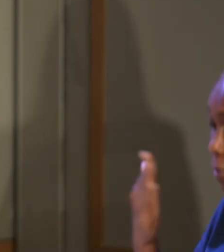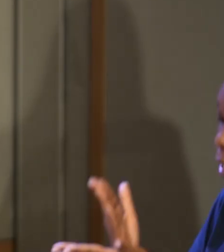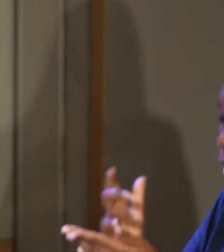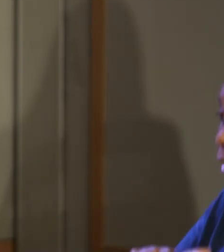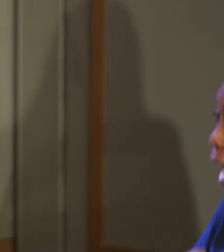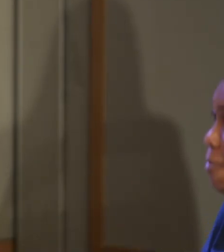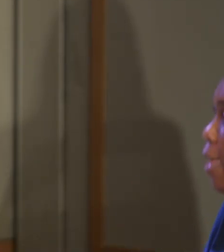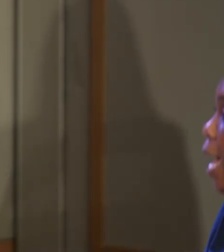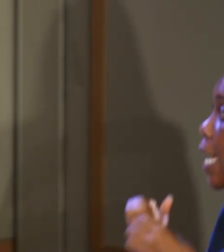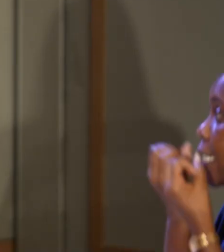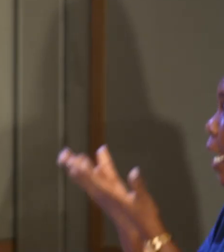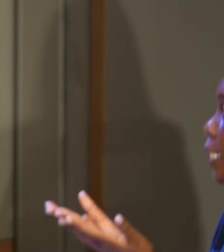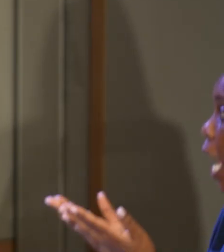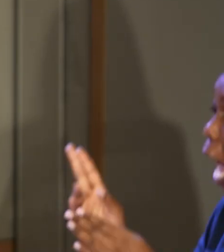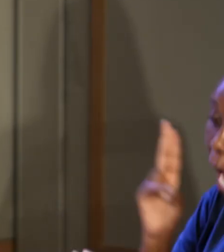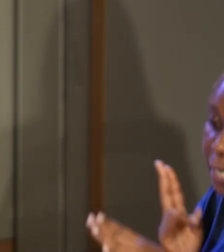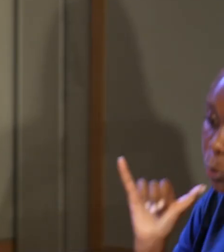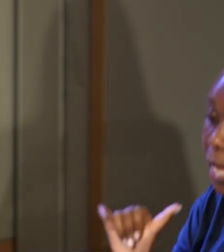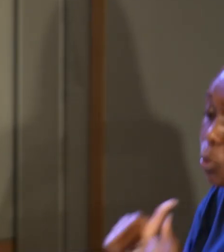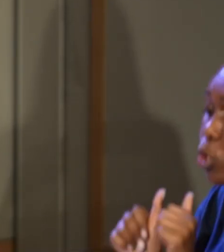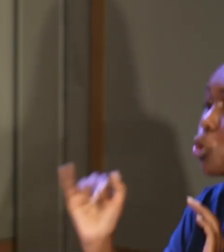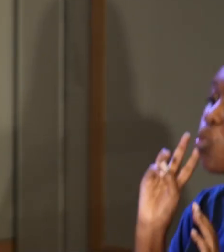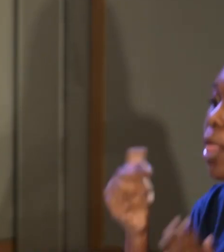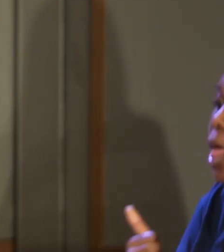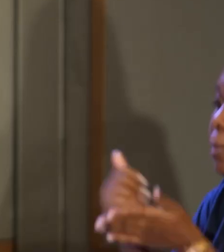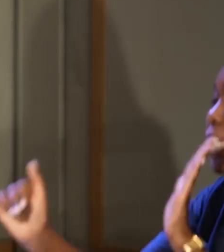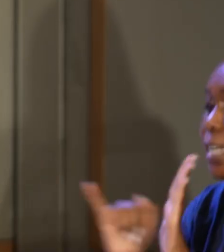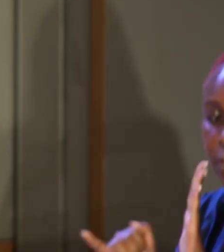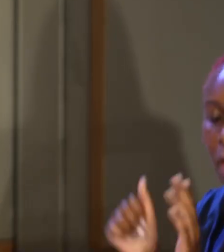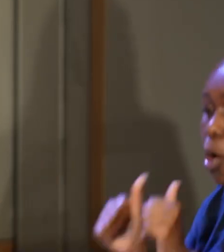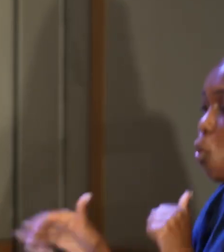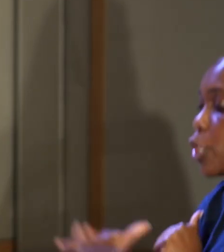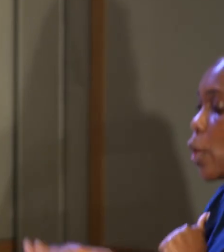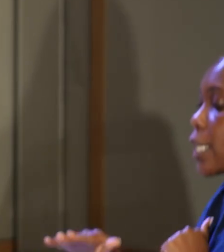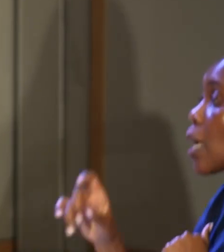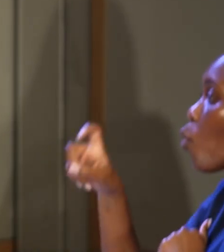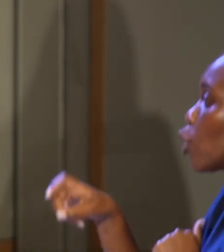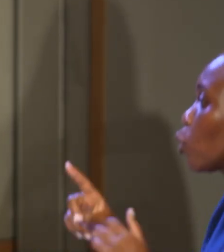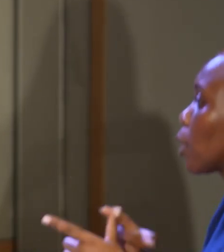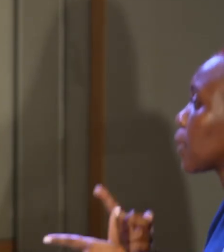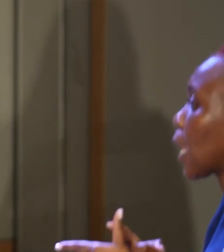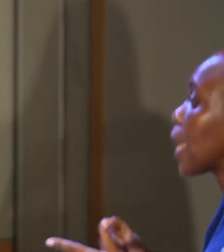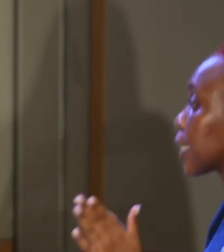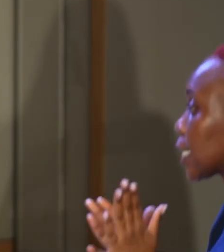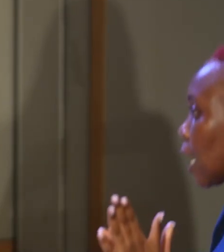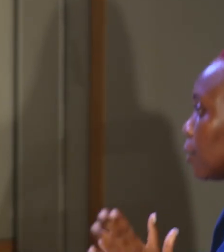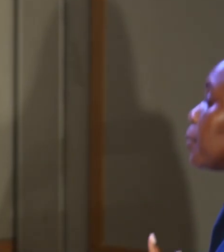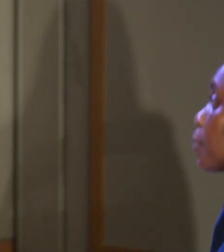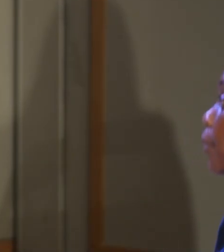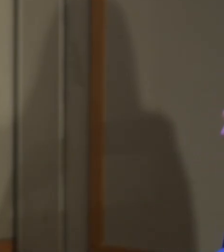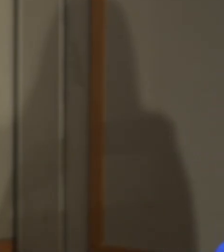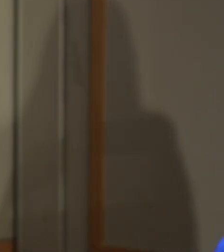and barriers. That can help identify which areas one should prioritize. A